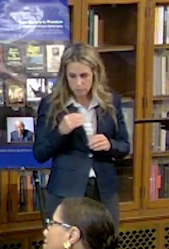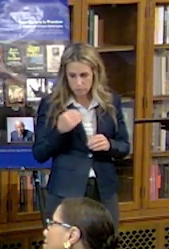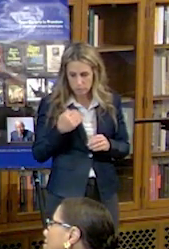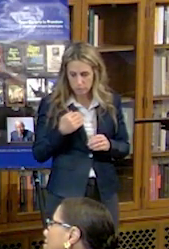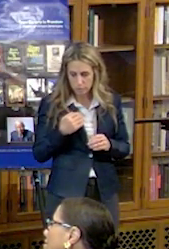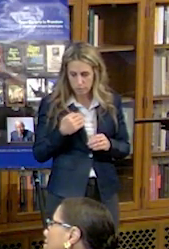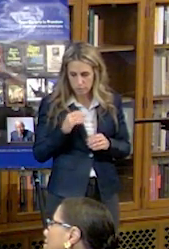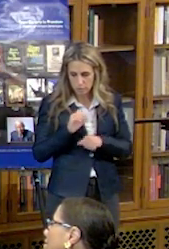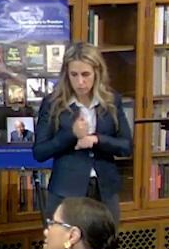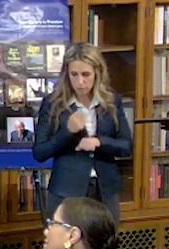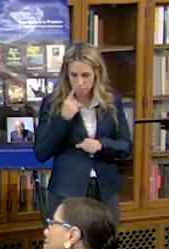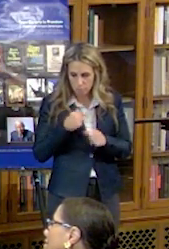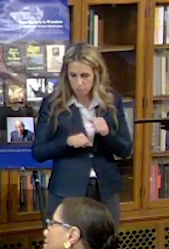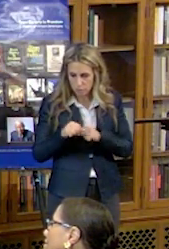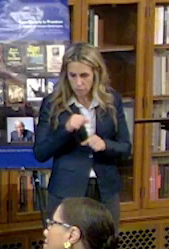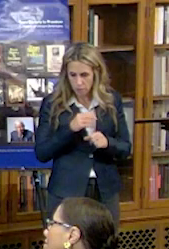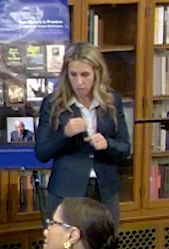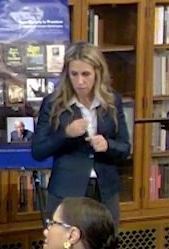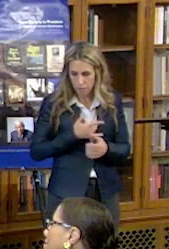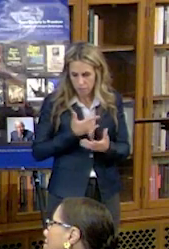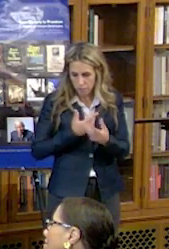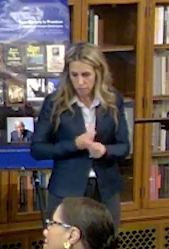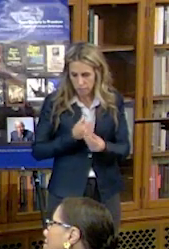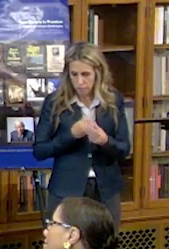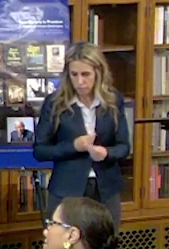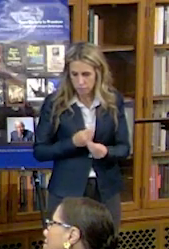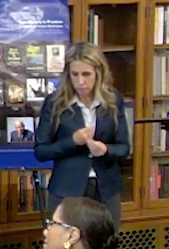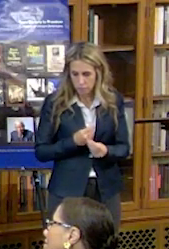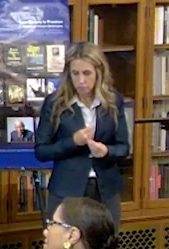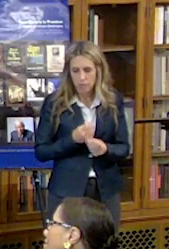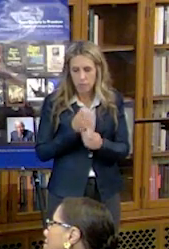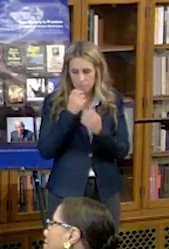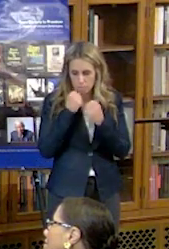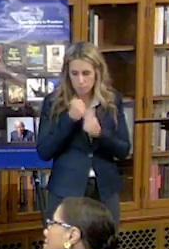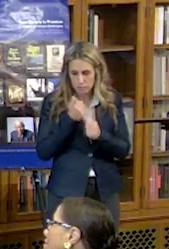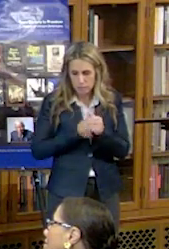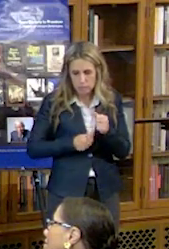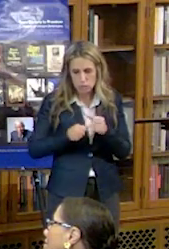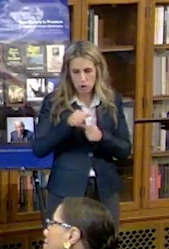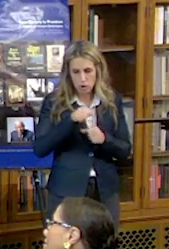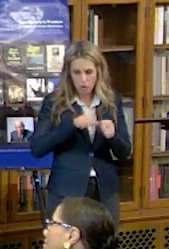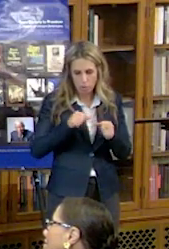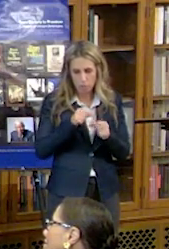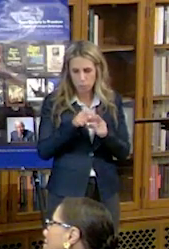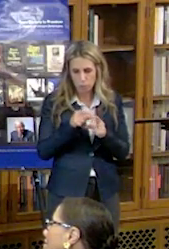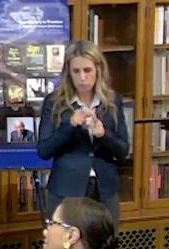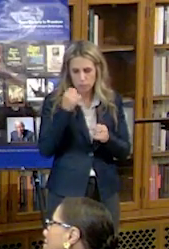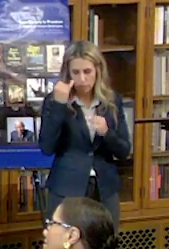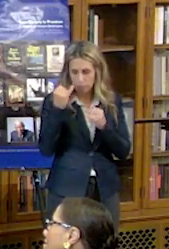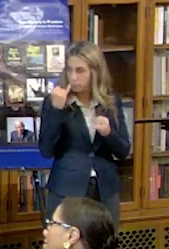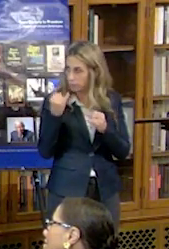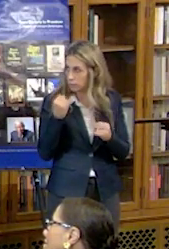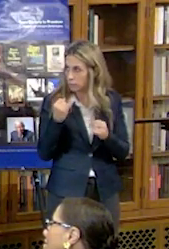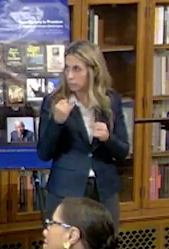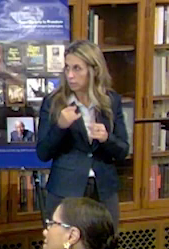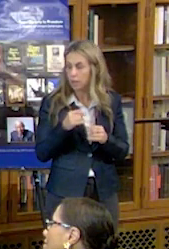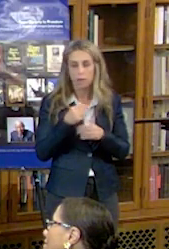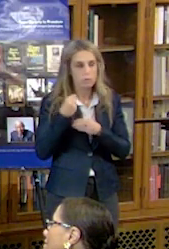another and the tenderness with which they saved each other's words and ideas to share with the Next